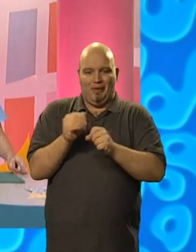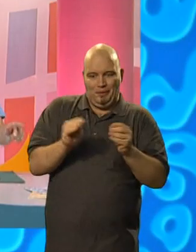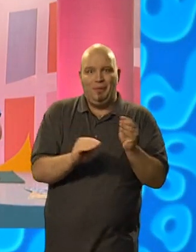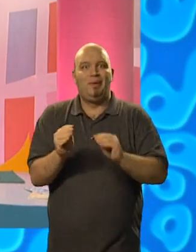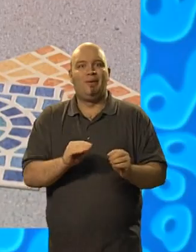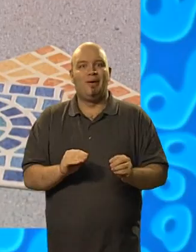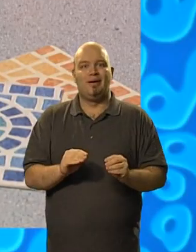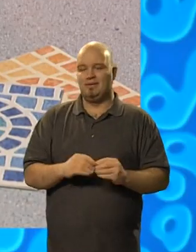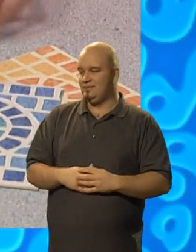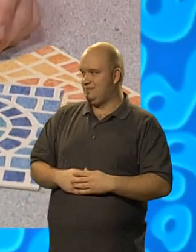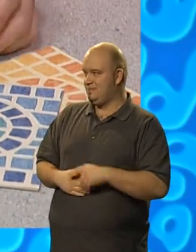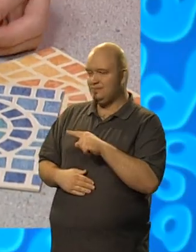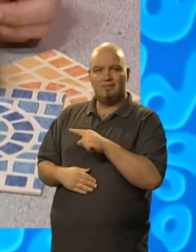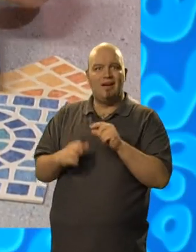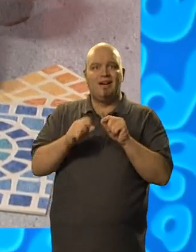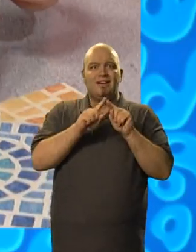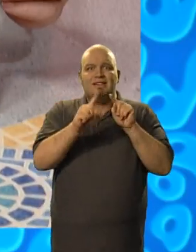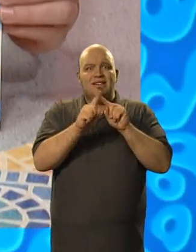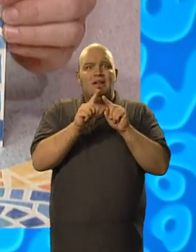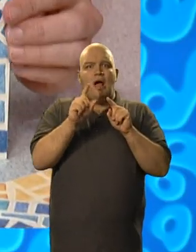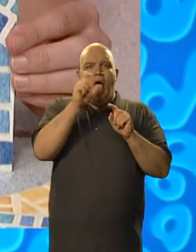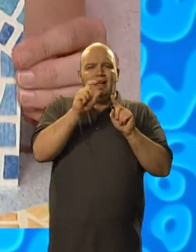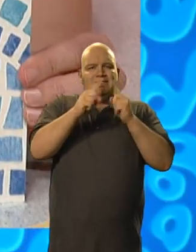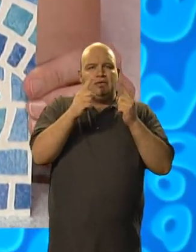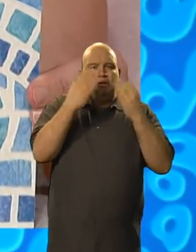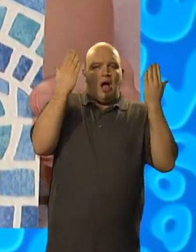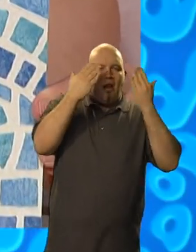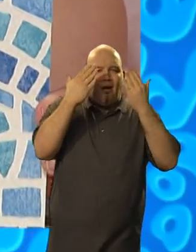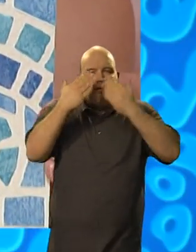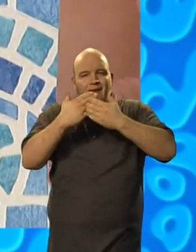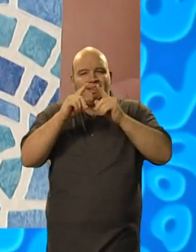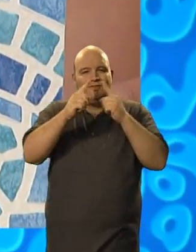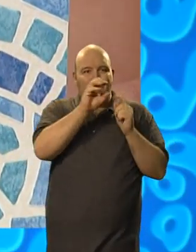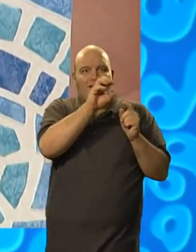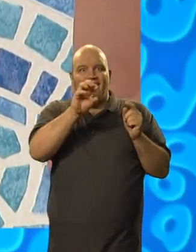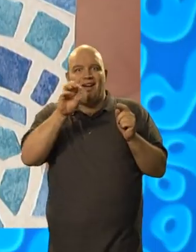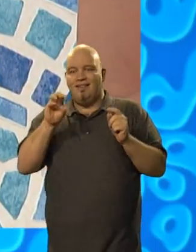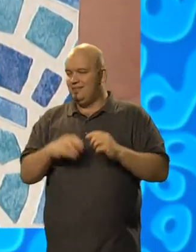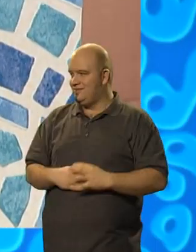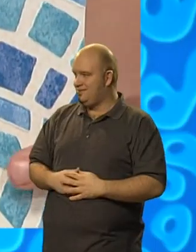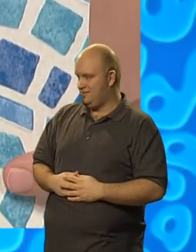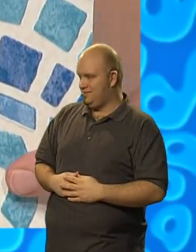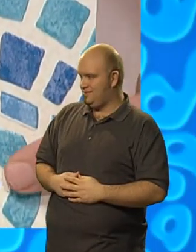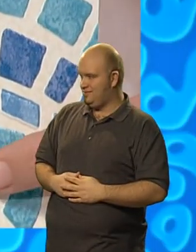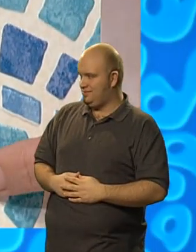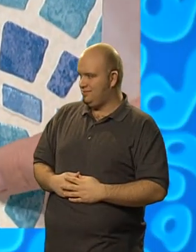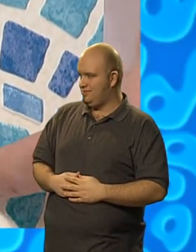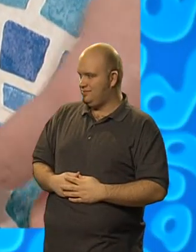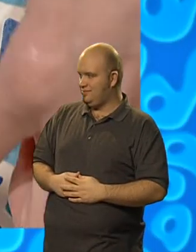them. This pattern is made from lots of different shades of blue. Can you see